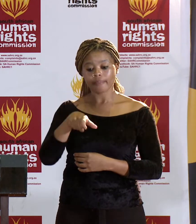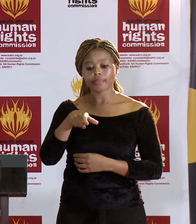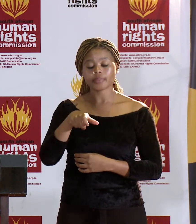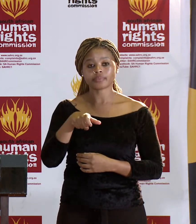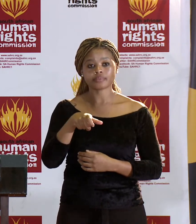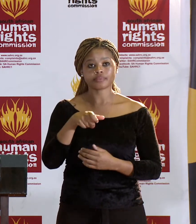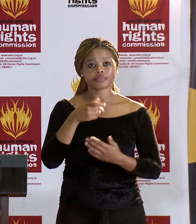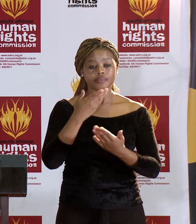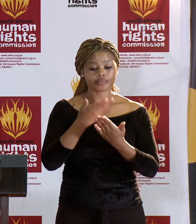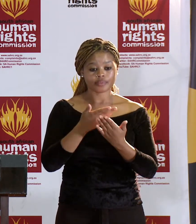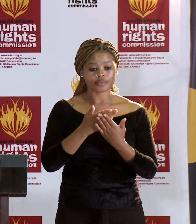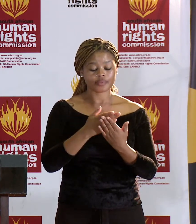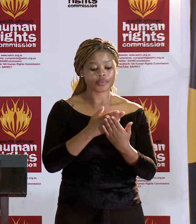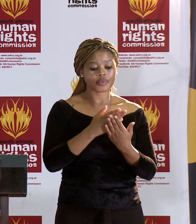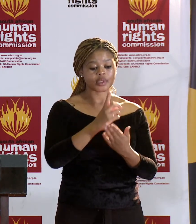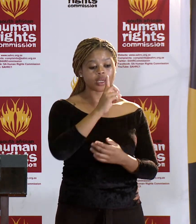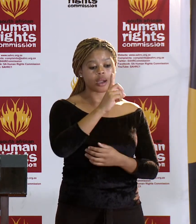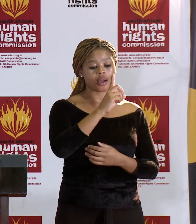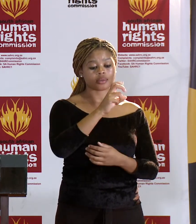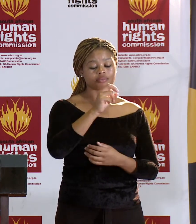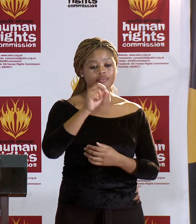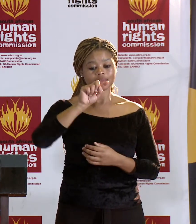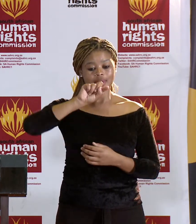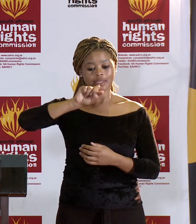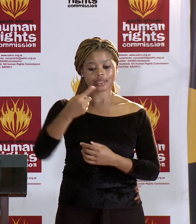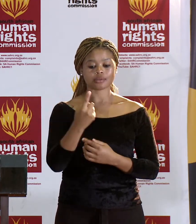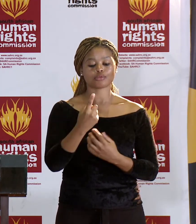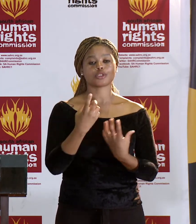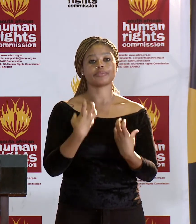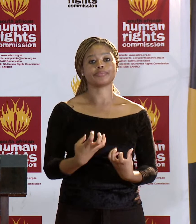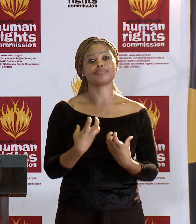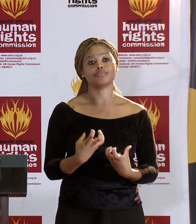to be 100,000 rand poorer.